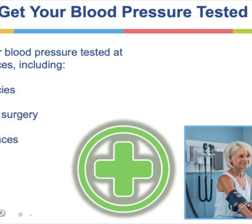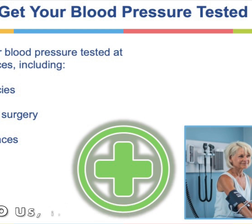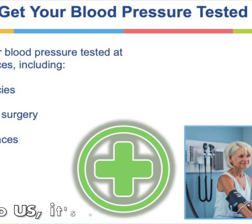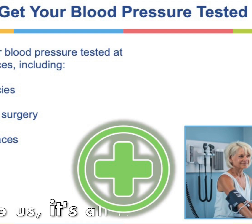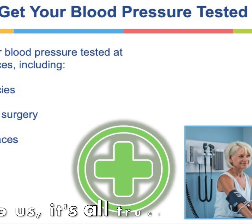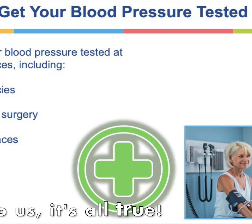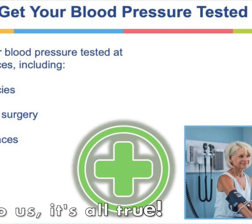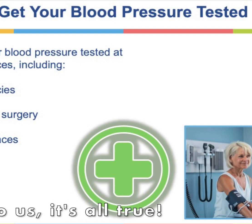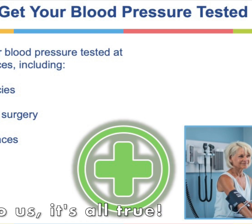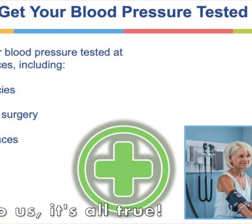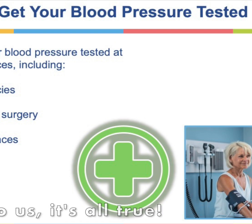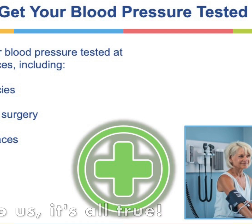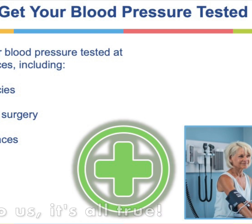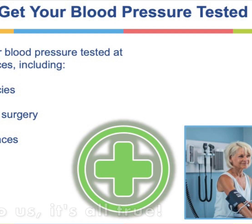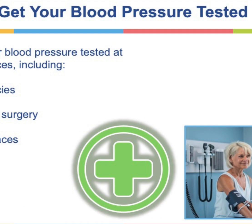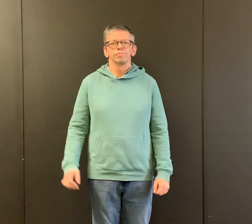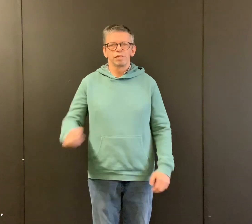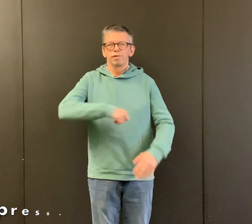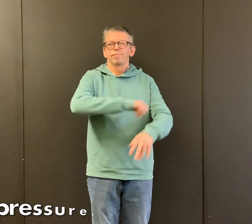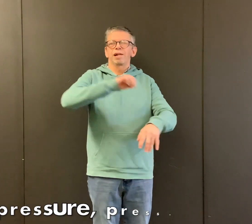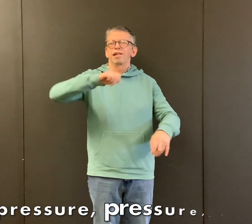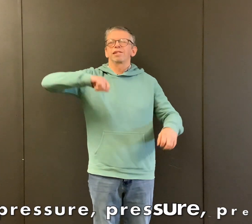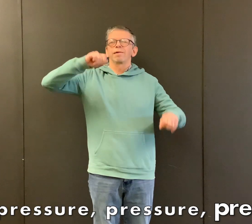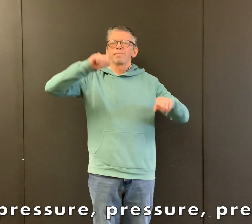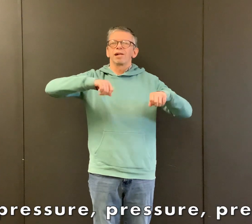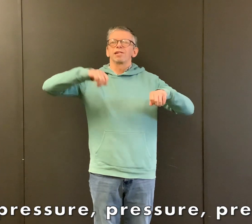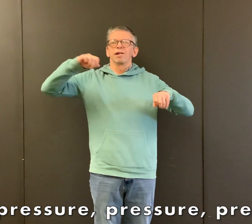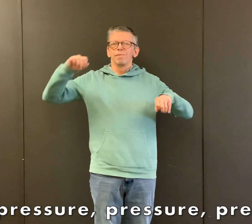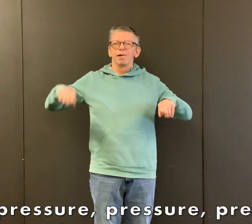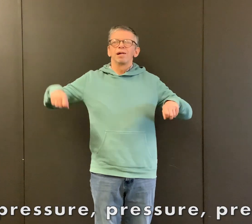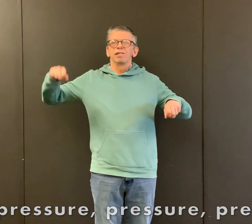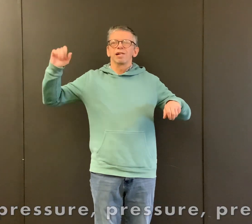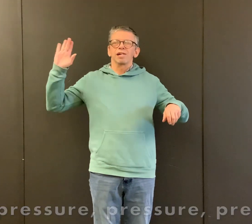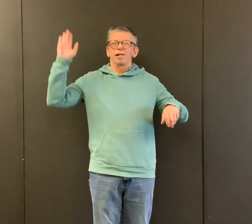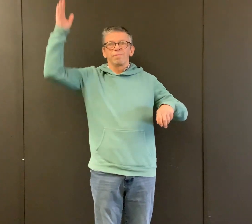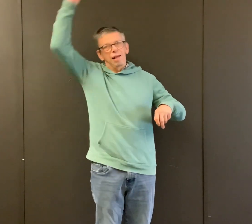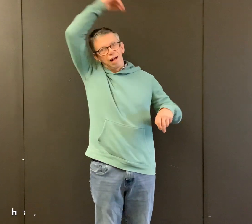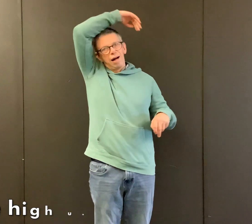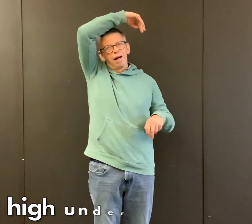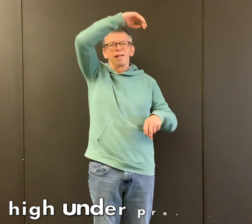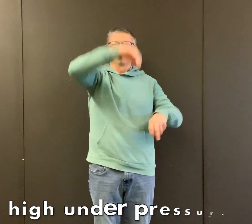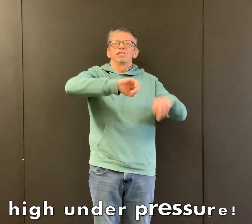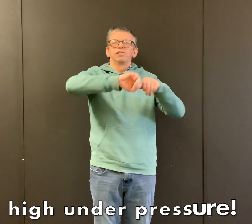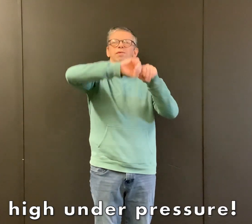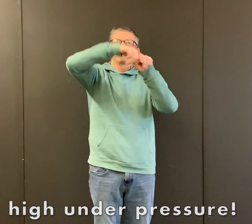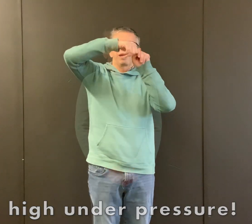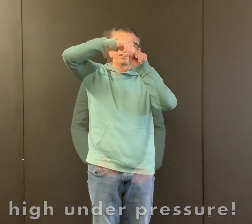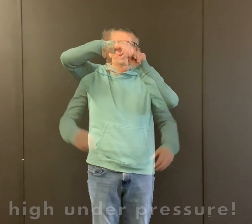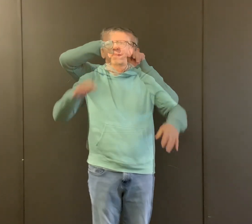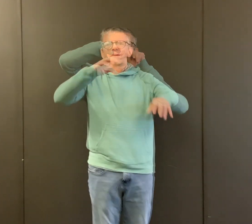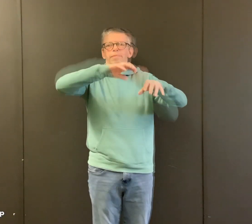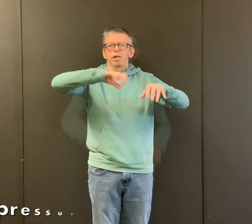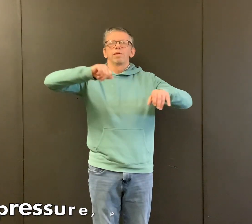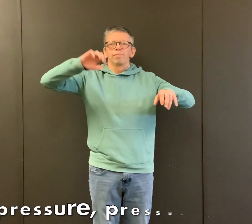to us, it's all true. Blood pressure can be high under pressure. Blood